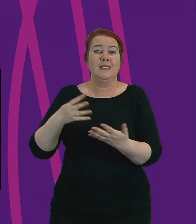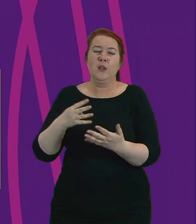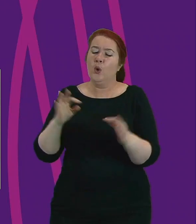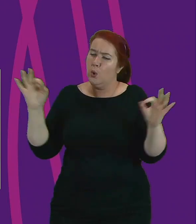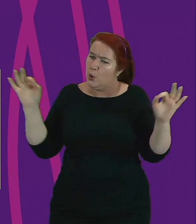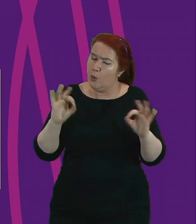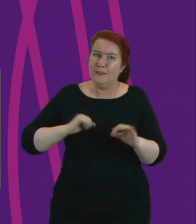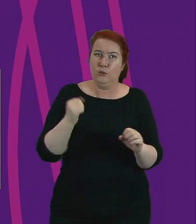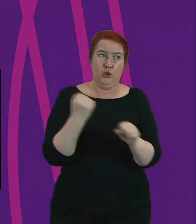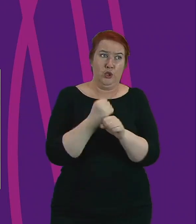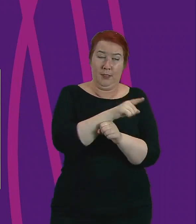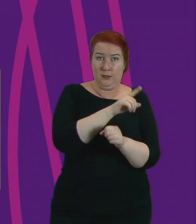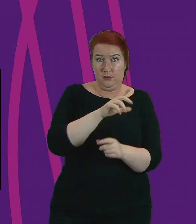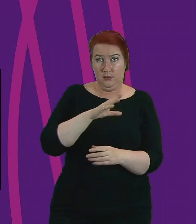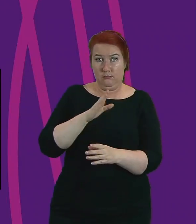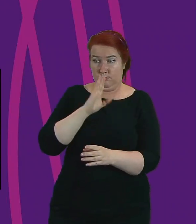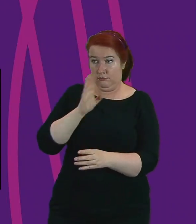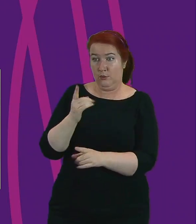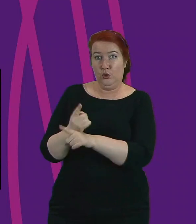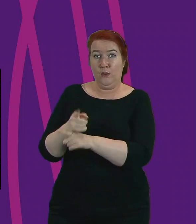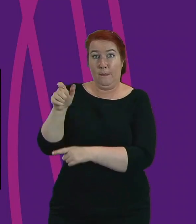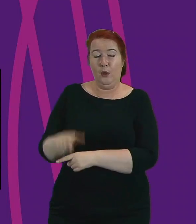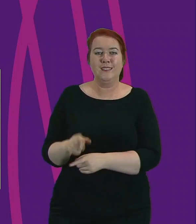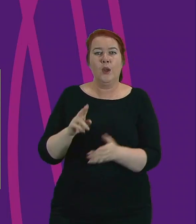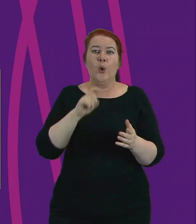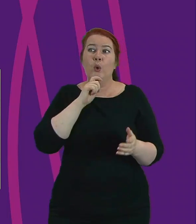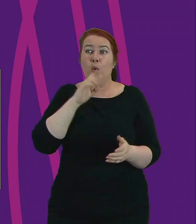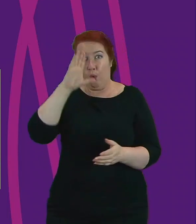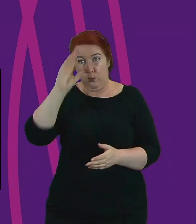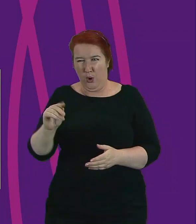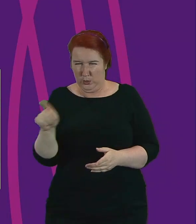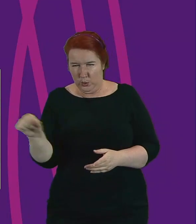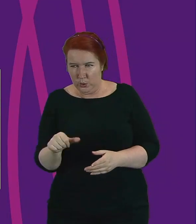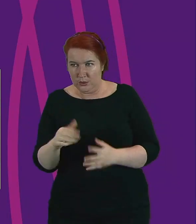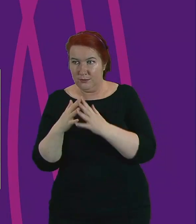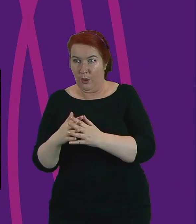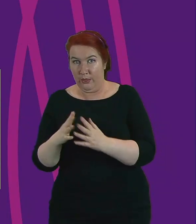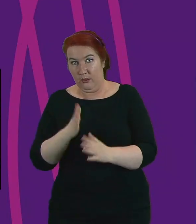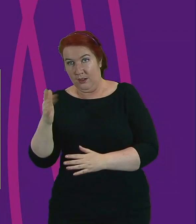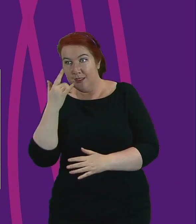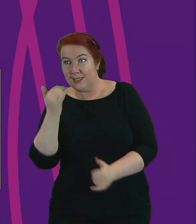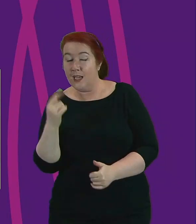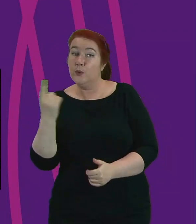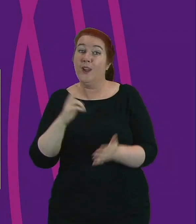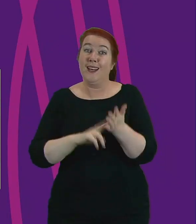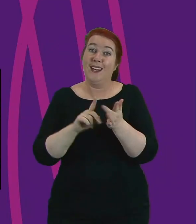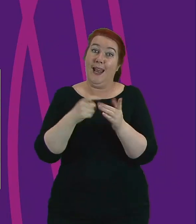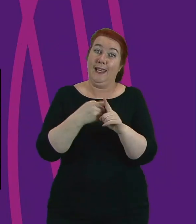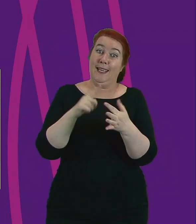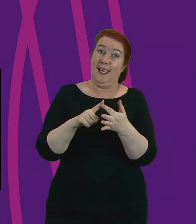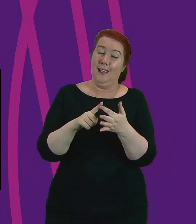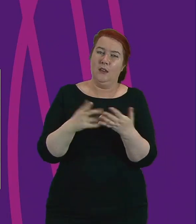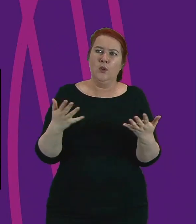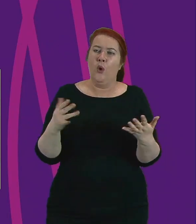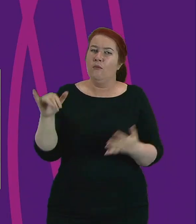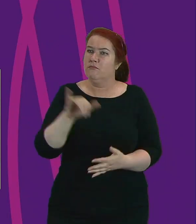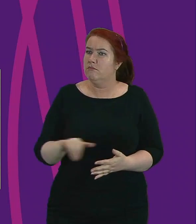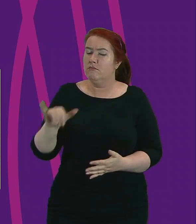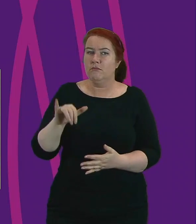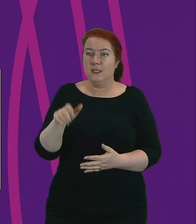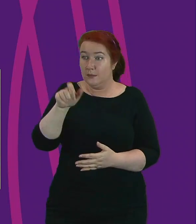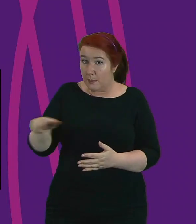to that person. It was Nike who warned the delegates to get a test. So if neither the delegates, the hotel staff or any